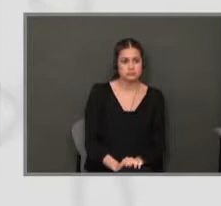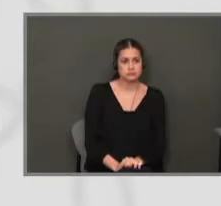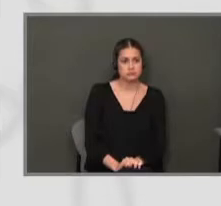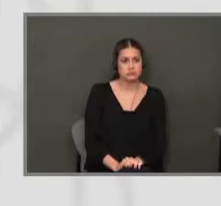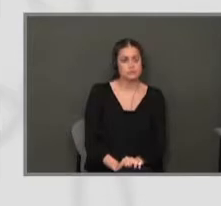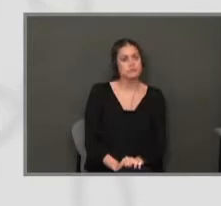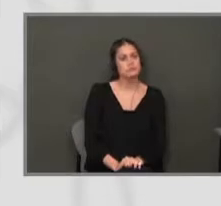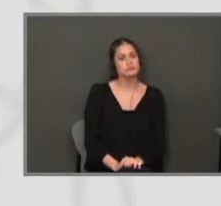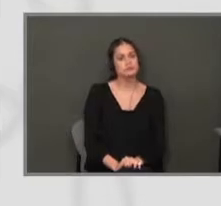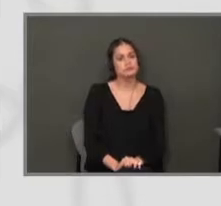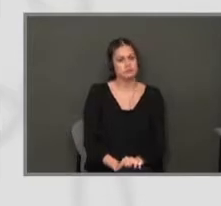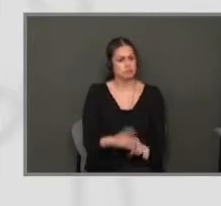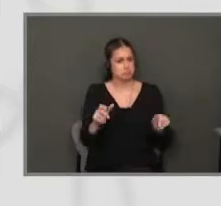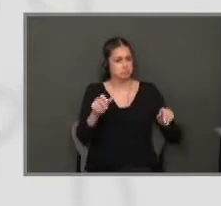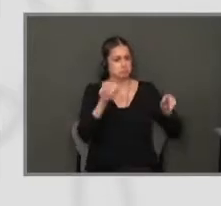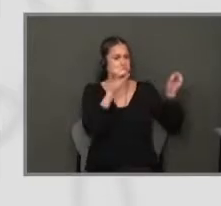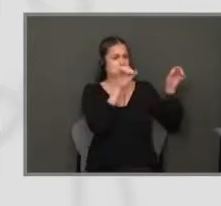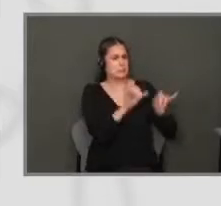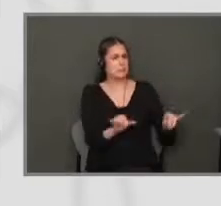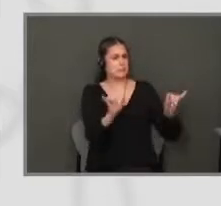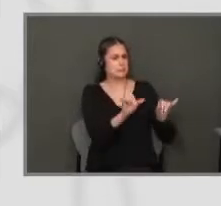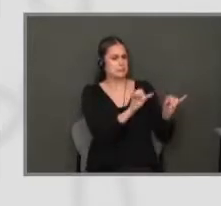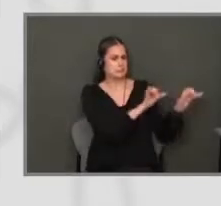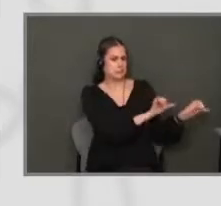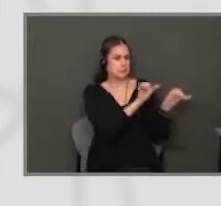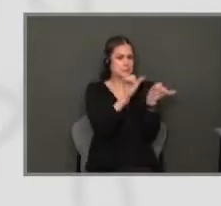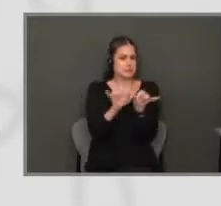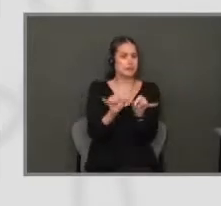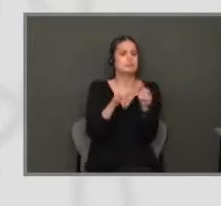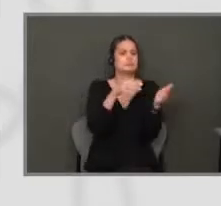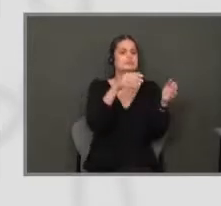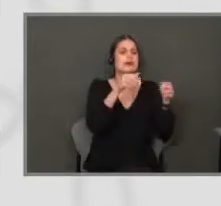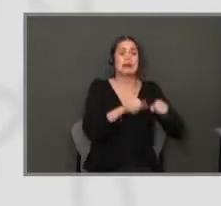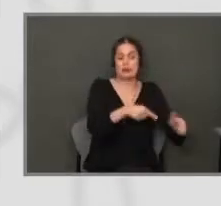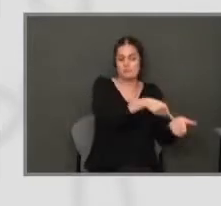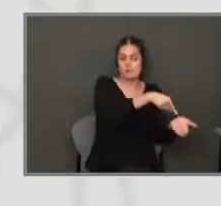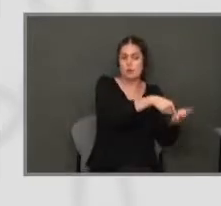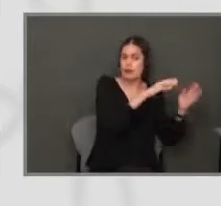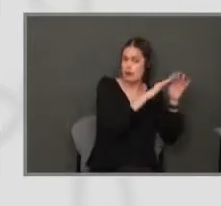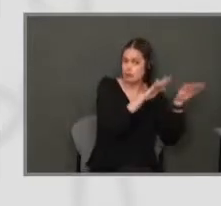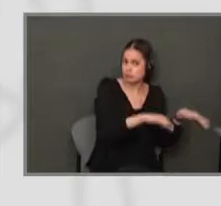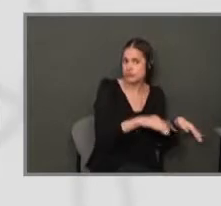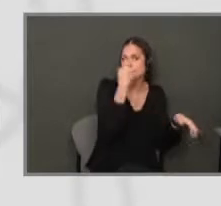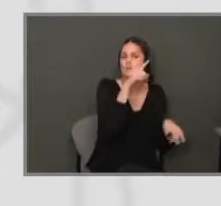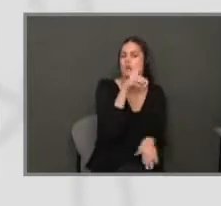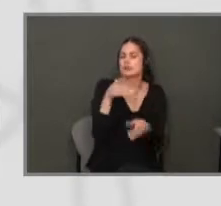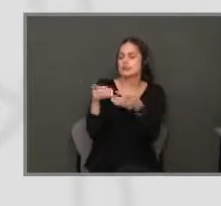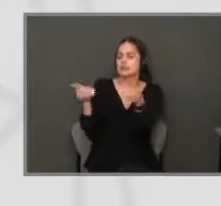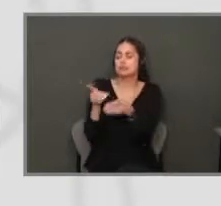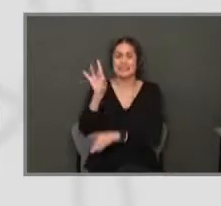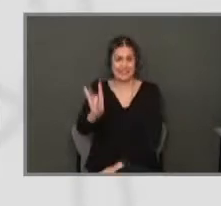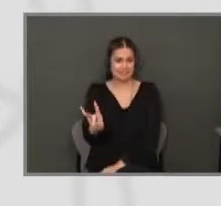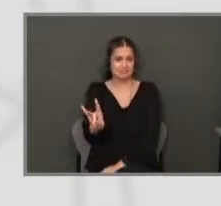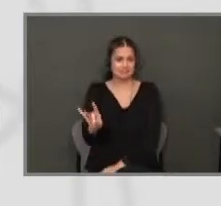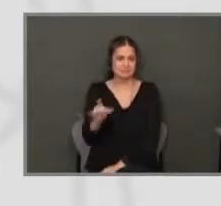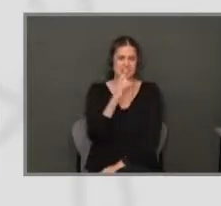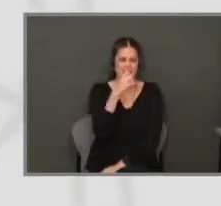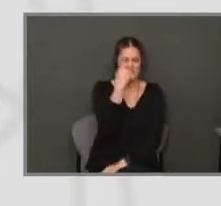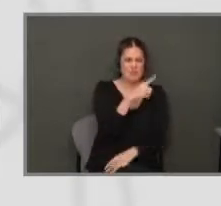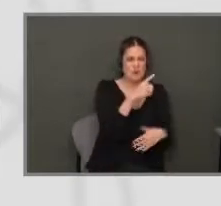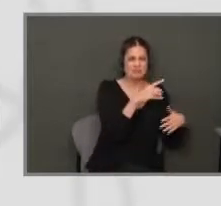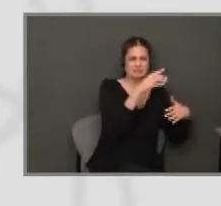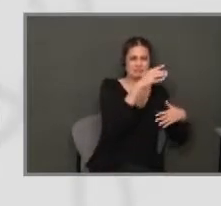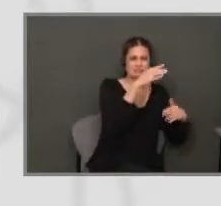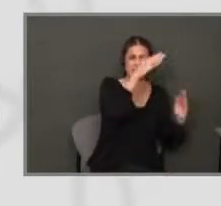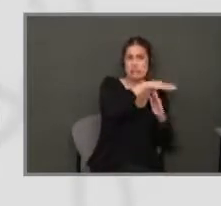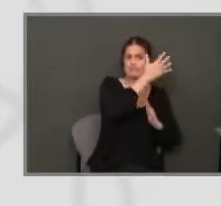a lot of consistency. Affordable housing is on the District 8 result. Did not make the top 5